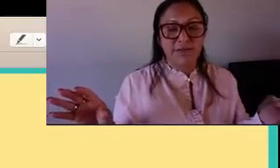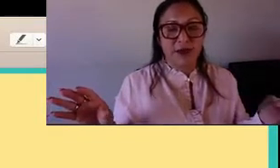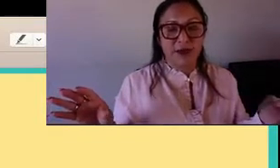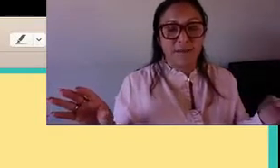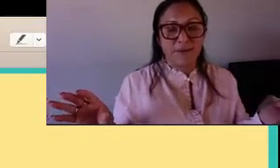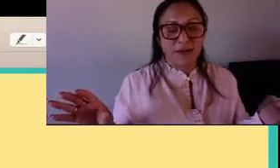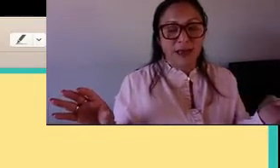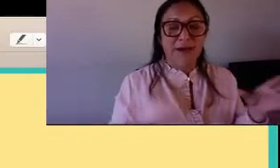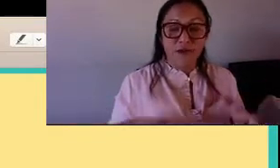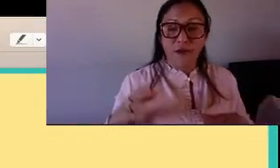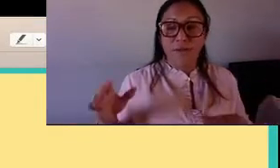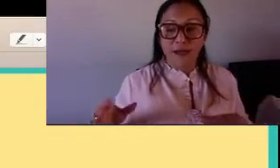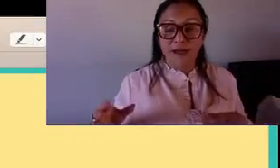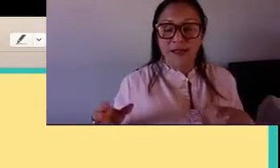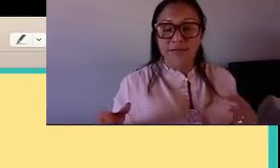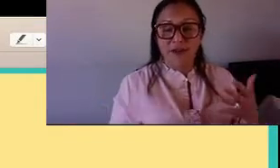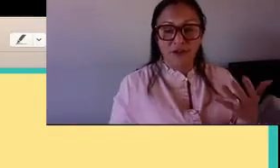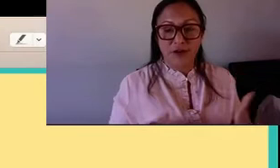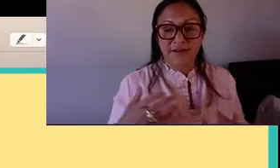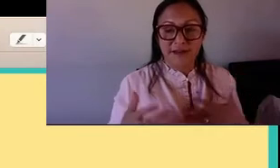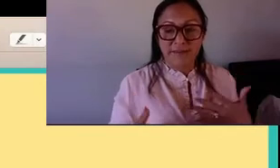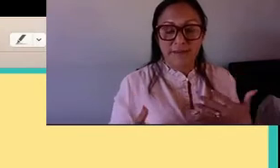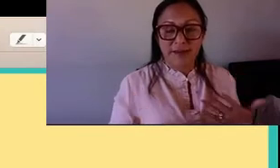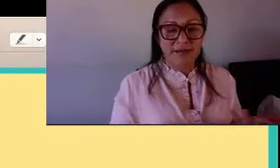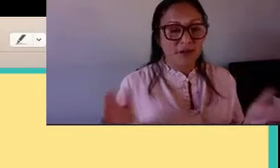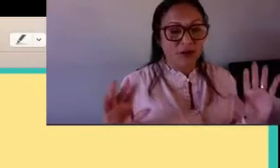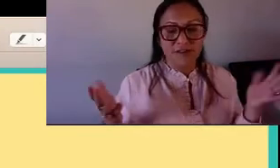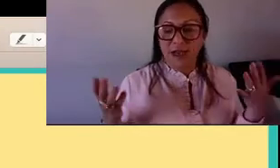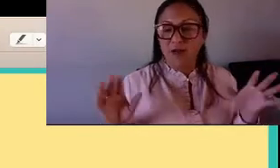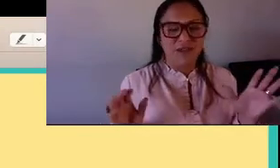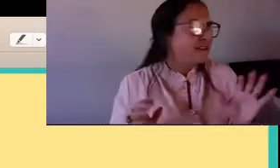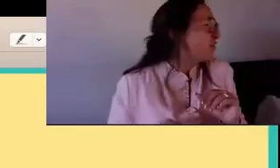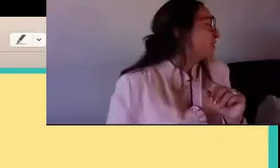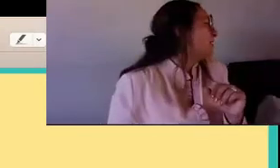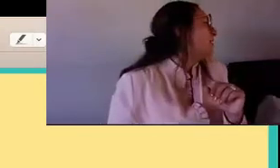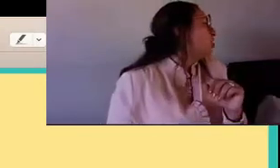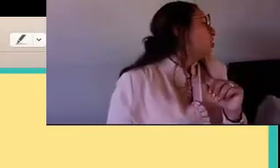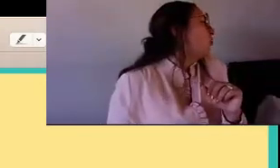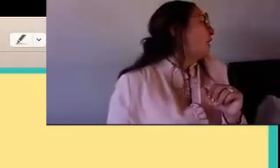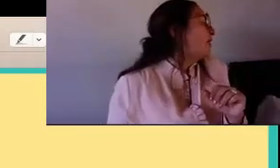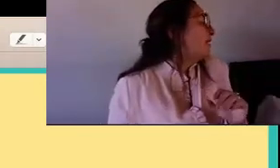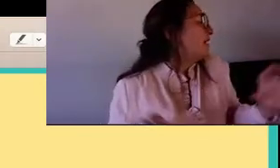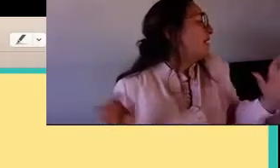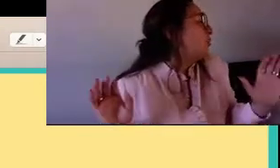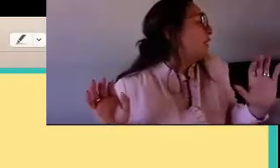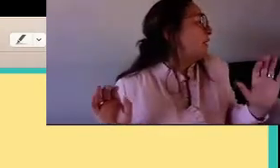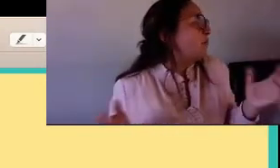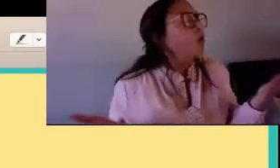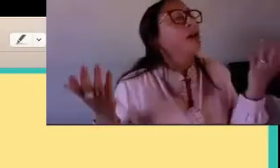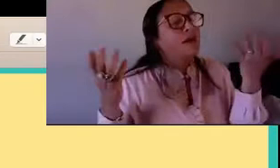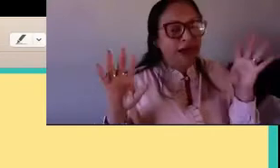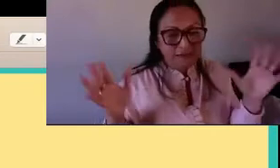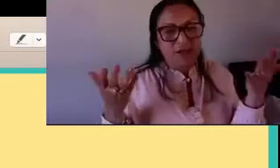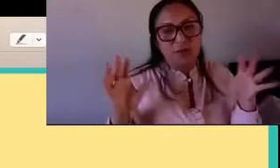if after a meal, if they're starting to eat meals and you're all done, or they start to look away to say they don't want any